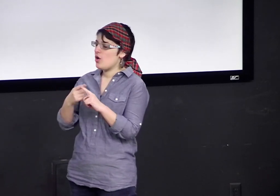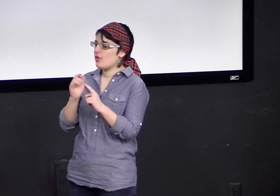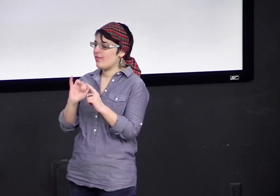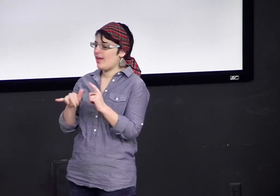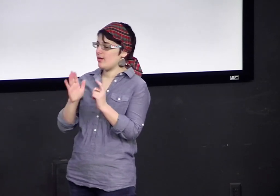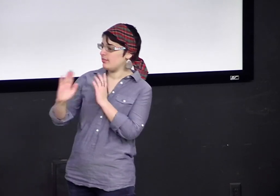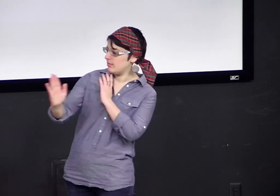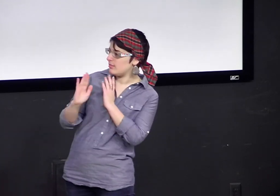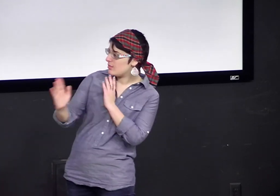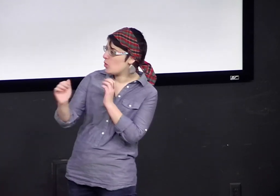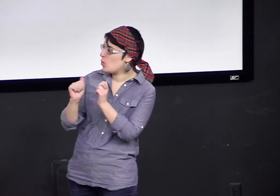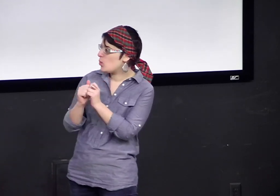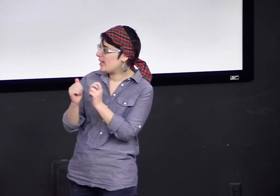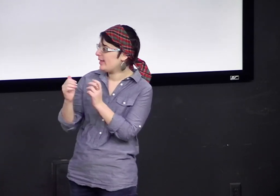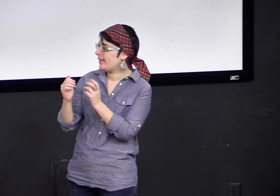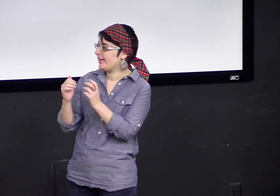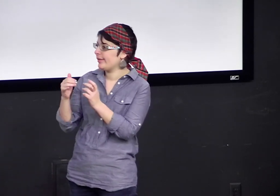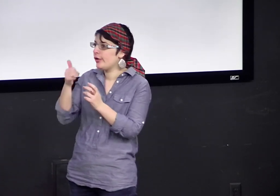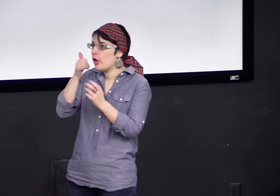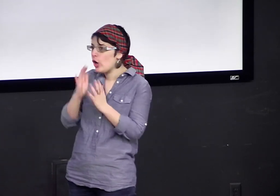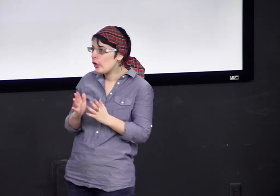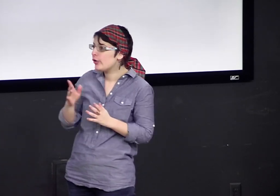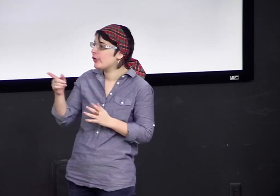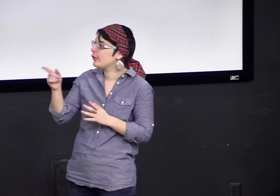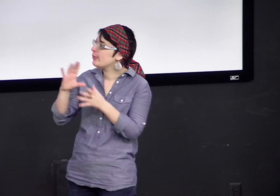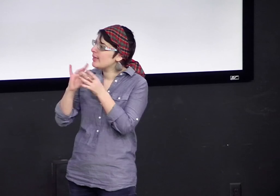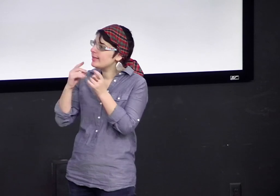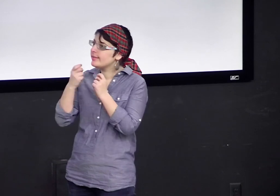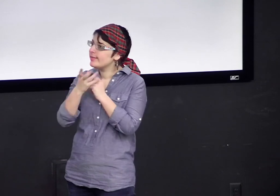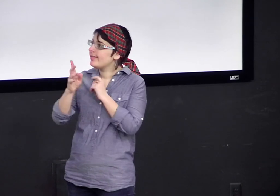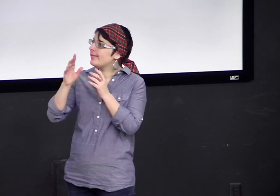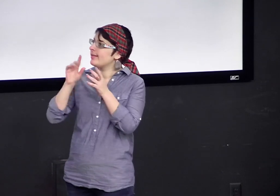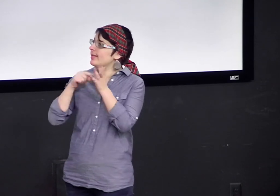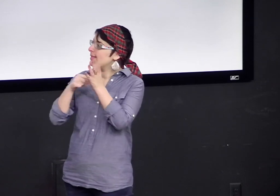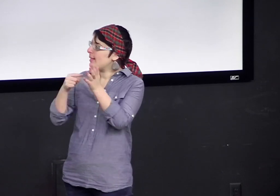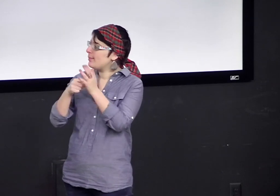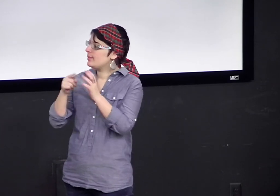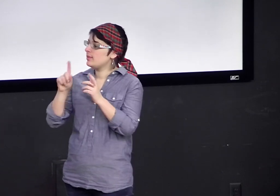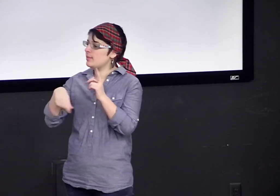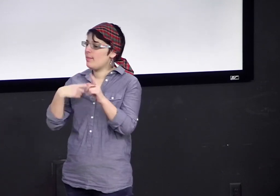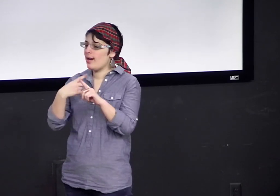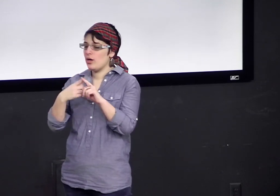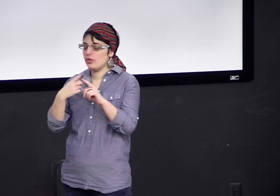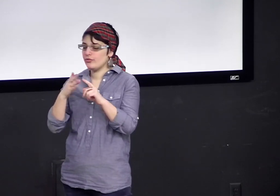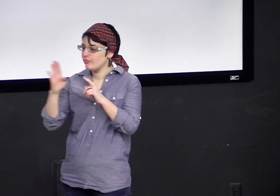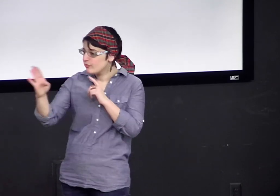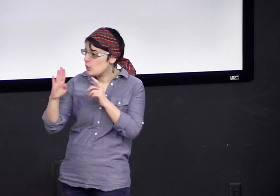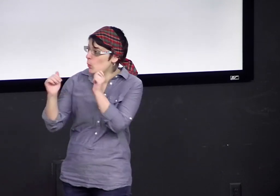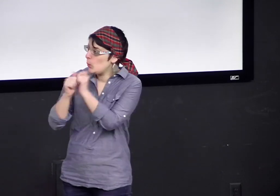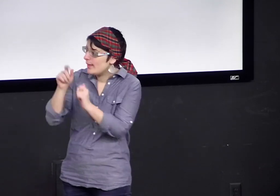So I have a question for Annie. In terms of that conversation between the caller and the